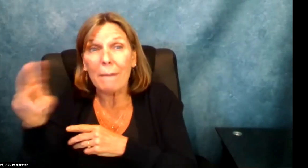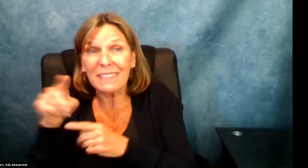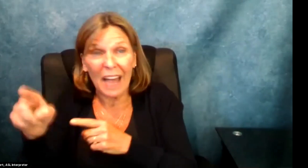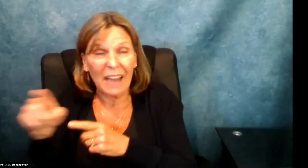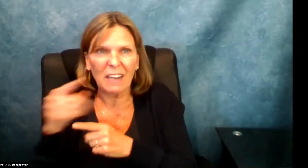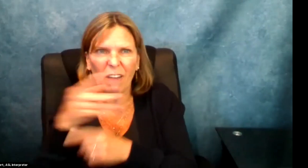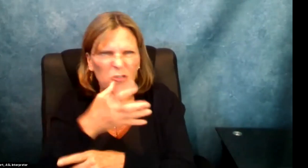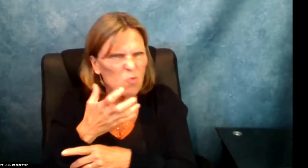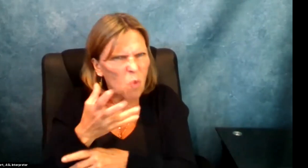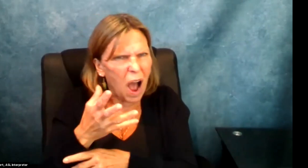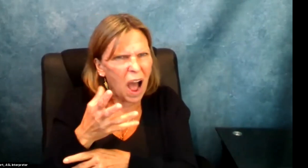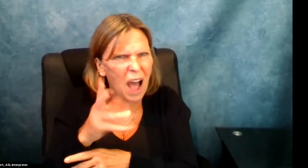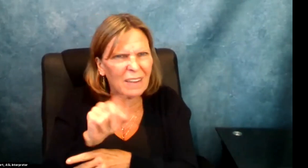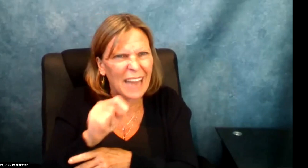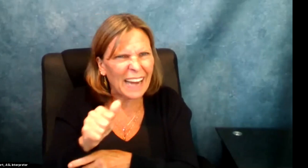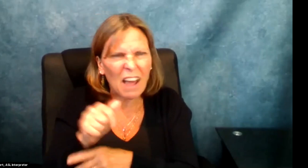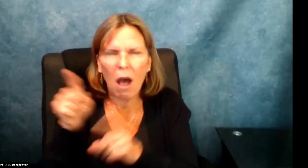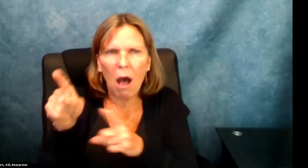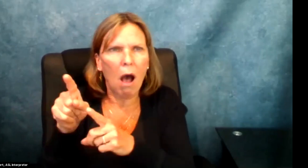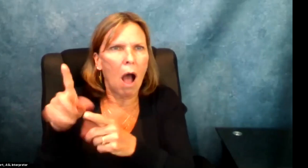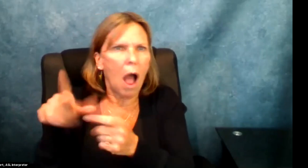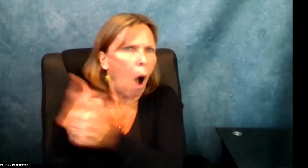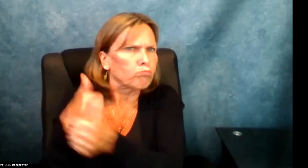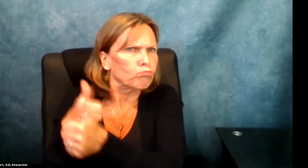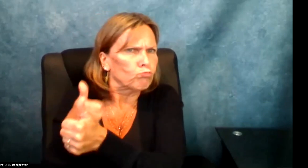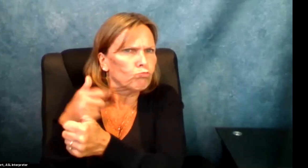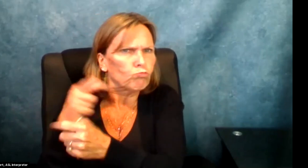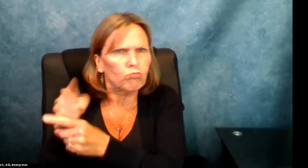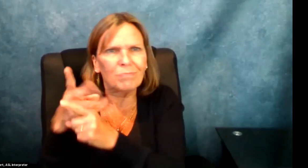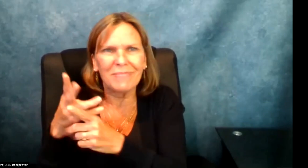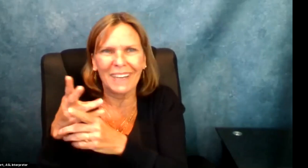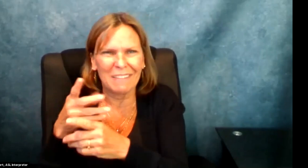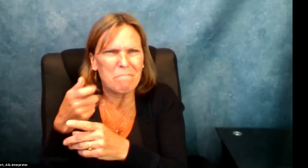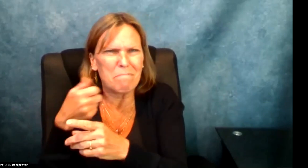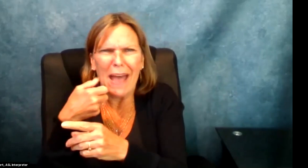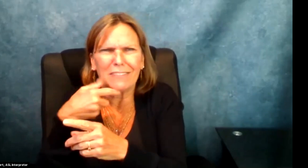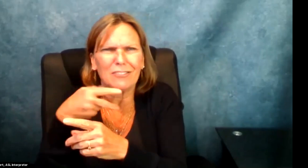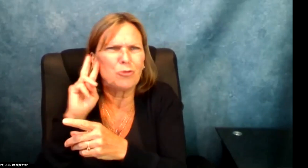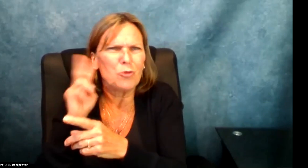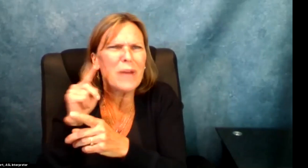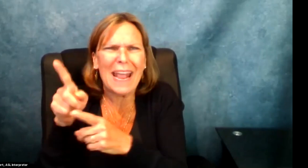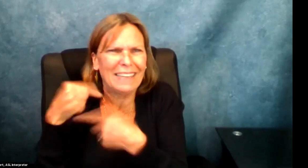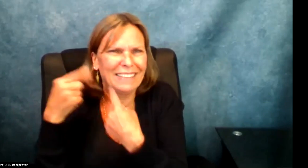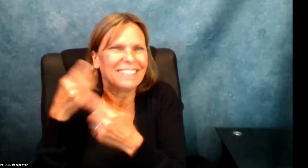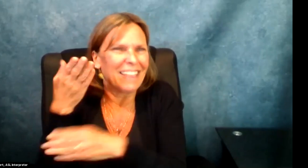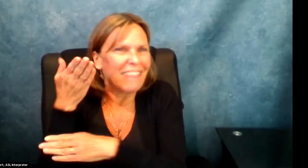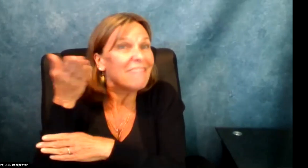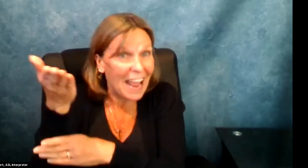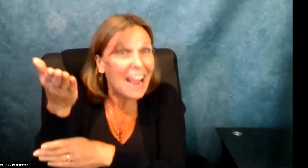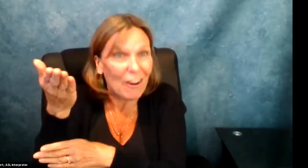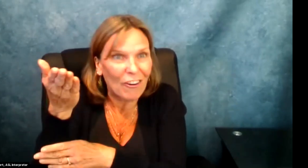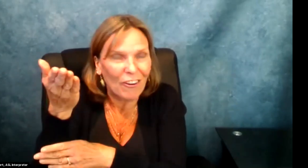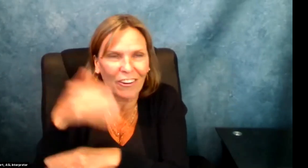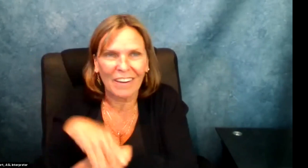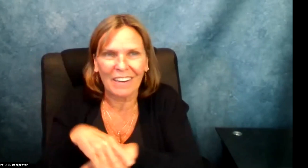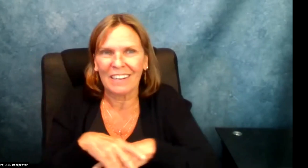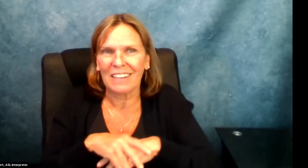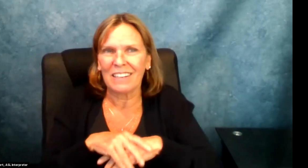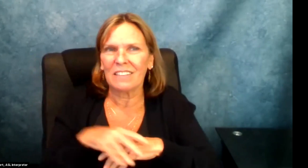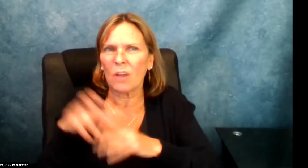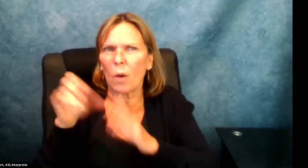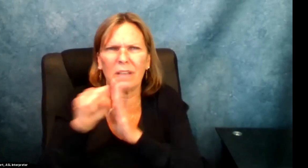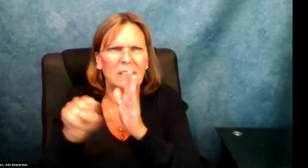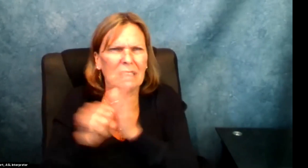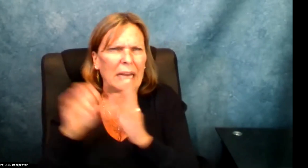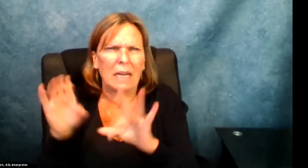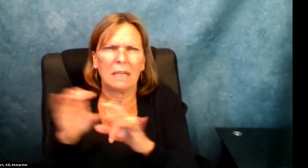data up to the last few days. And if you go through the website and you look for that data, it's available. And I think the state has done their best to